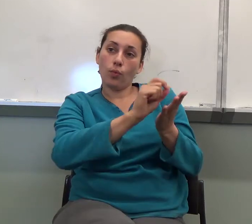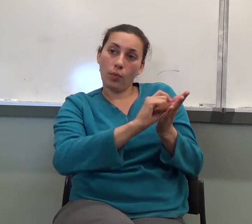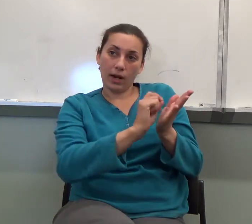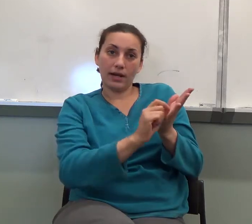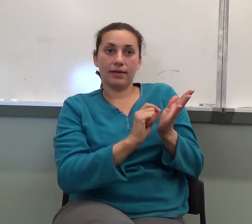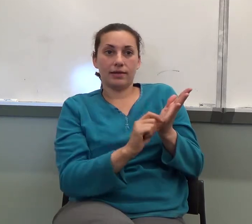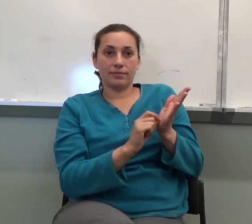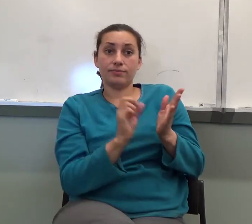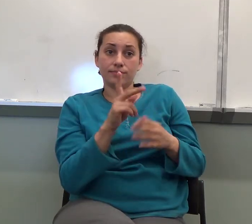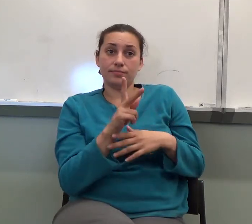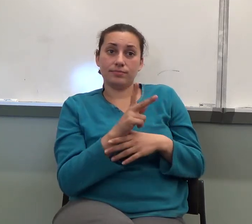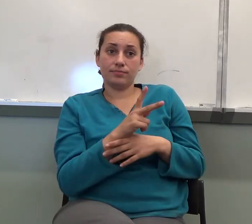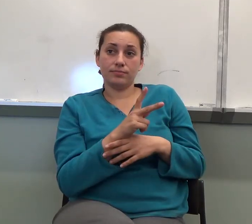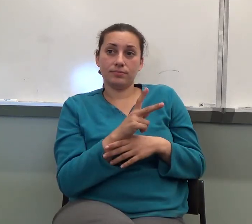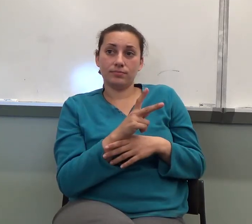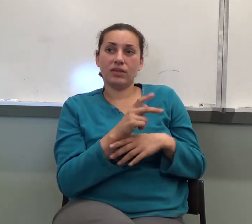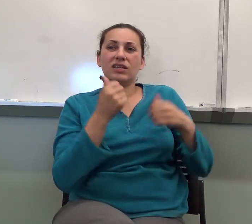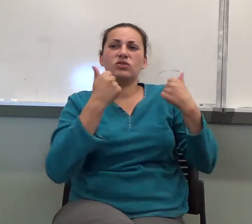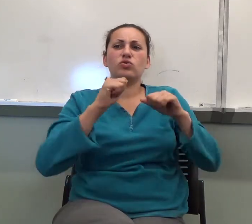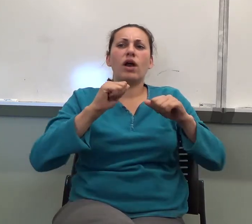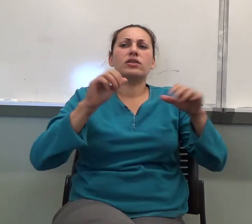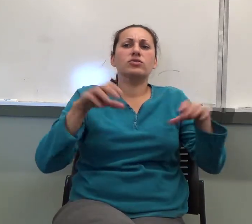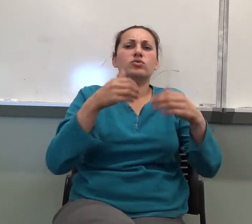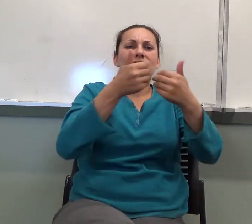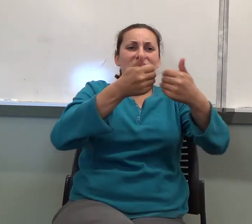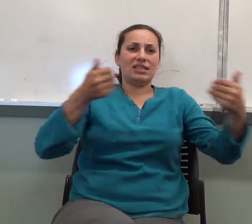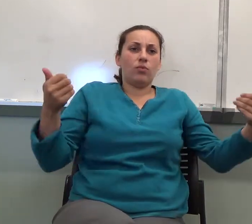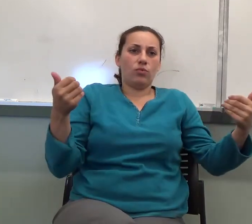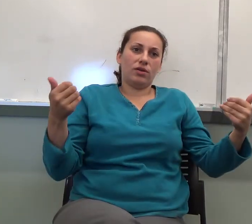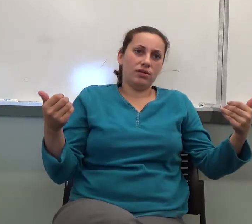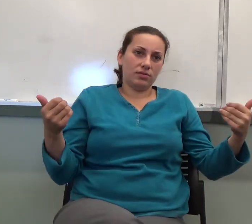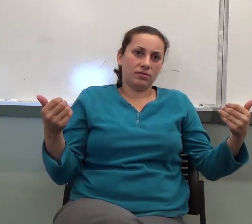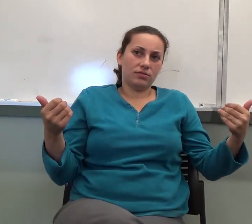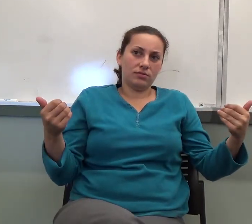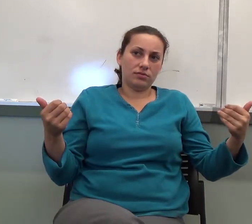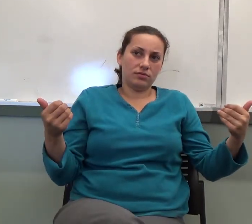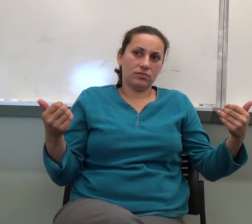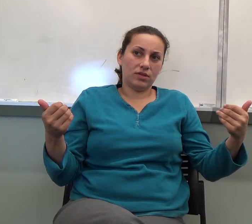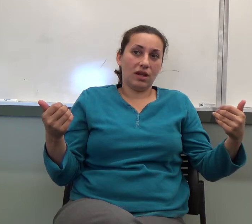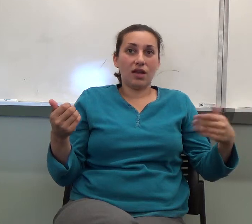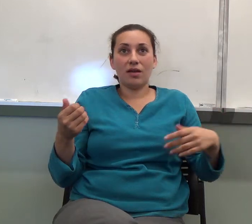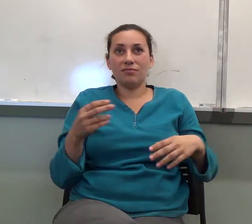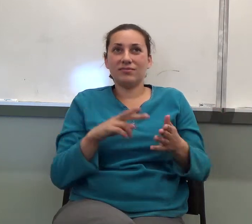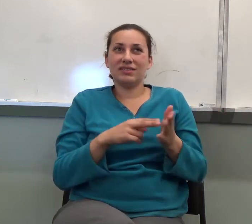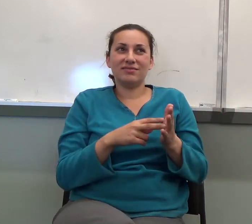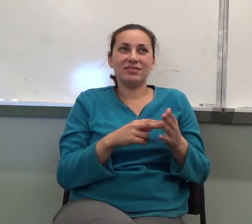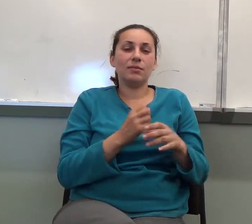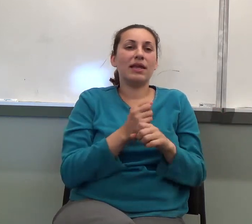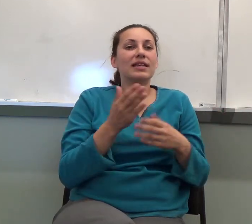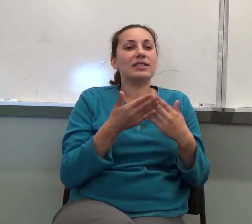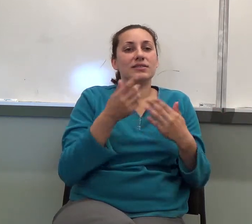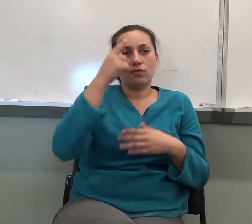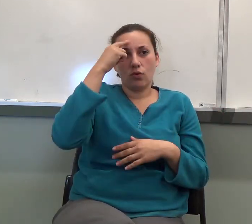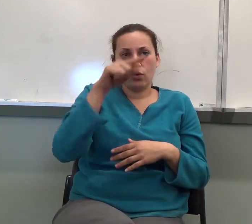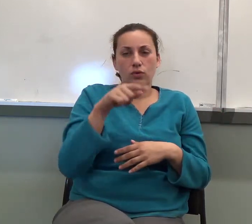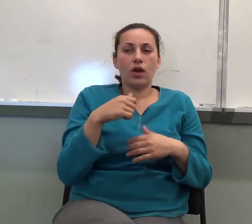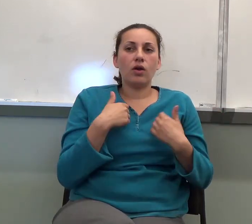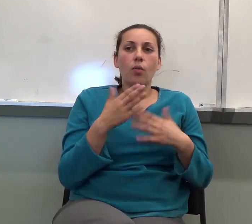know, separately. And that it's not to make it easy on the calculator, it's to make sure you don't have to go through a whole bunch of